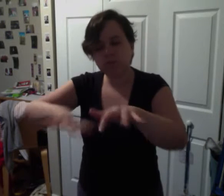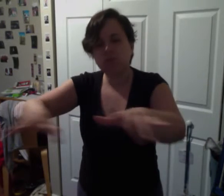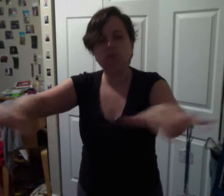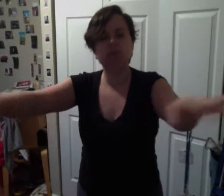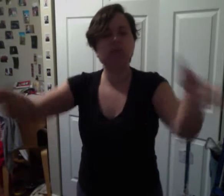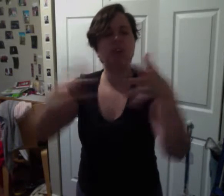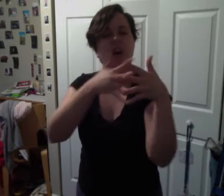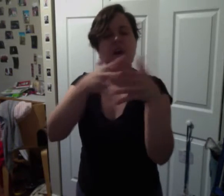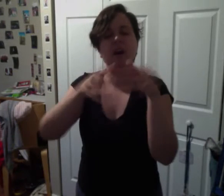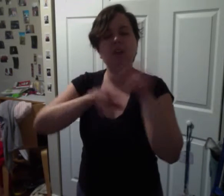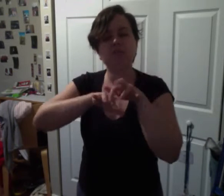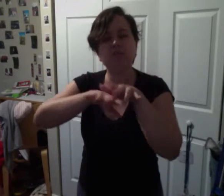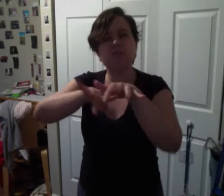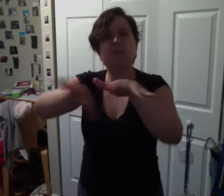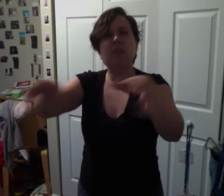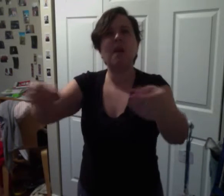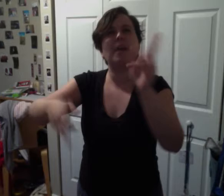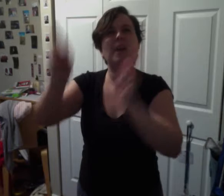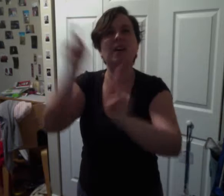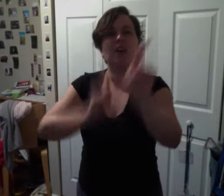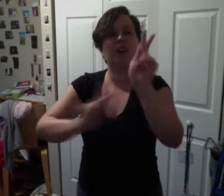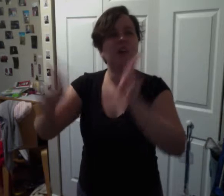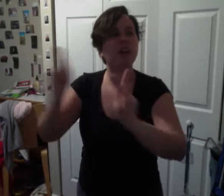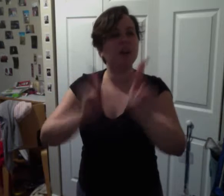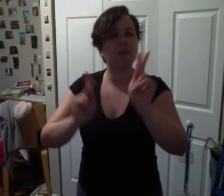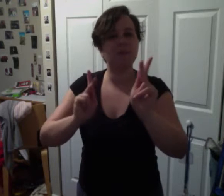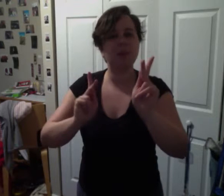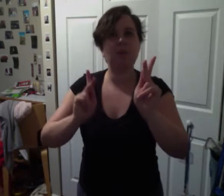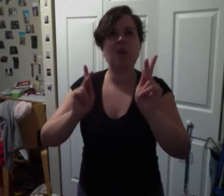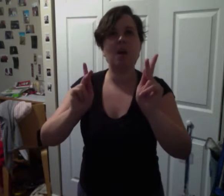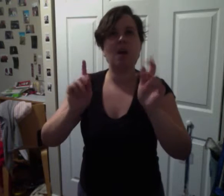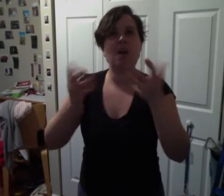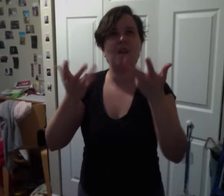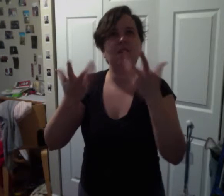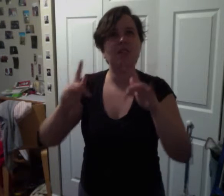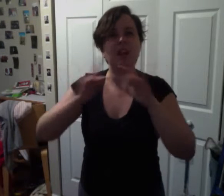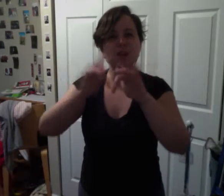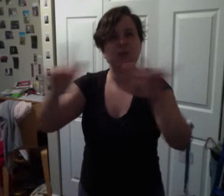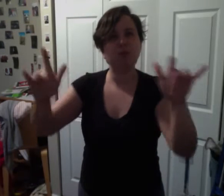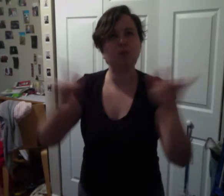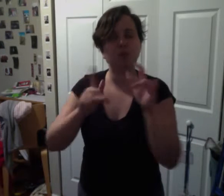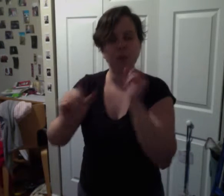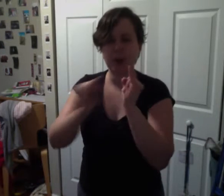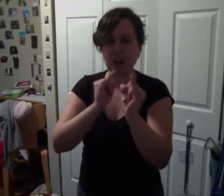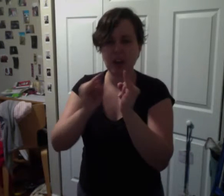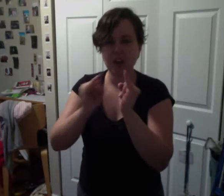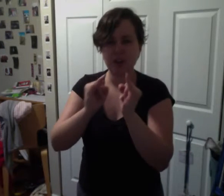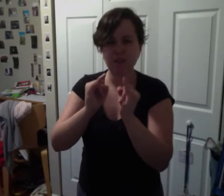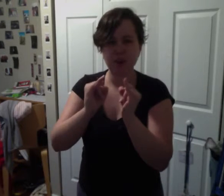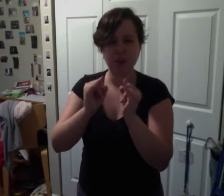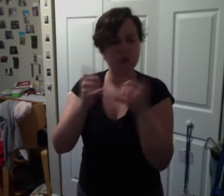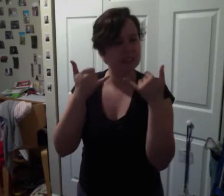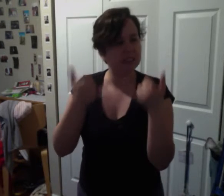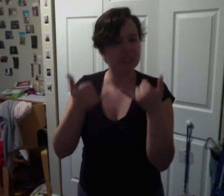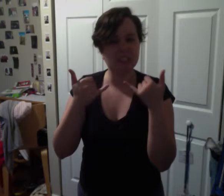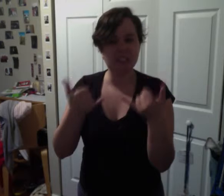thousands of cities and towns across America have recorded StoryCorps interviews. It's now the largest single collection of human